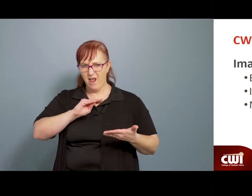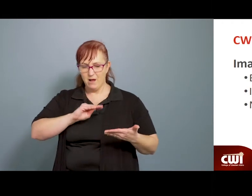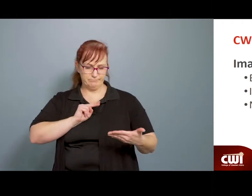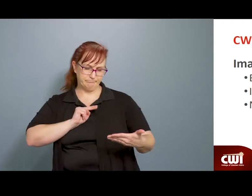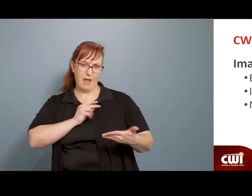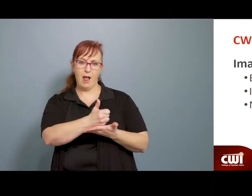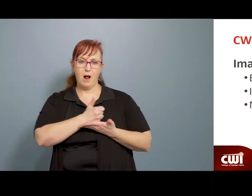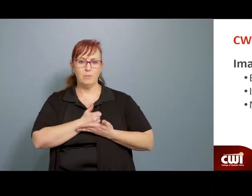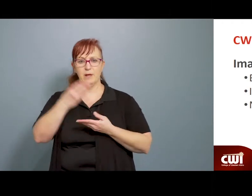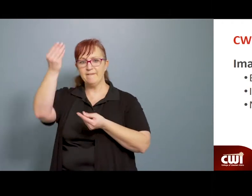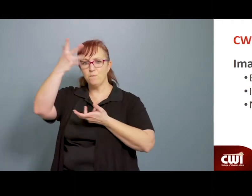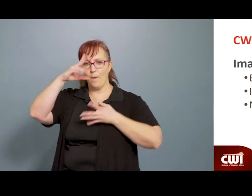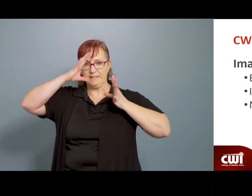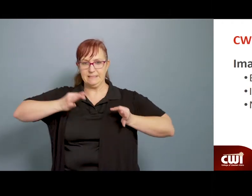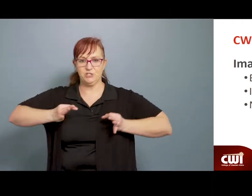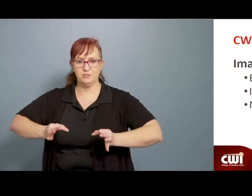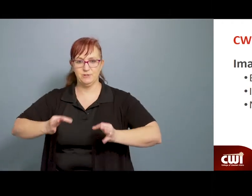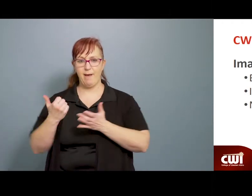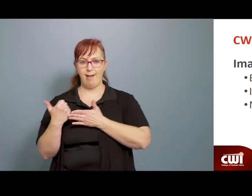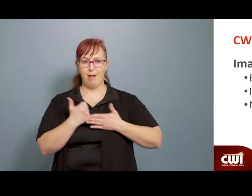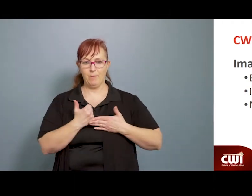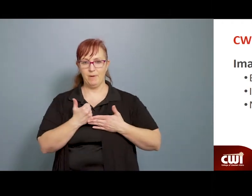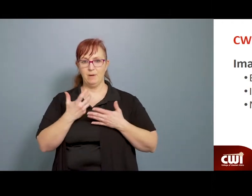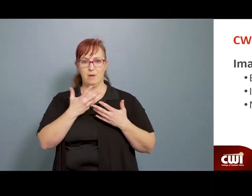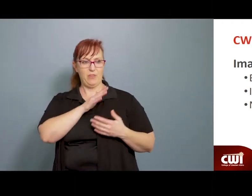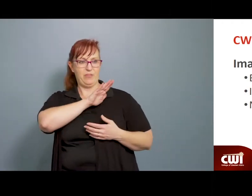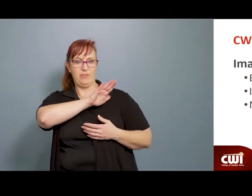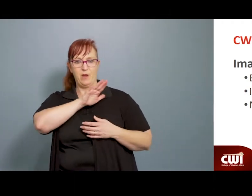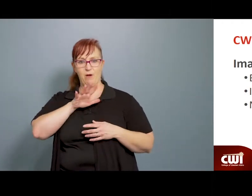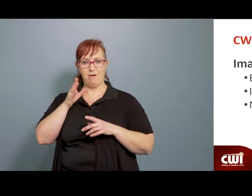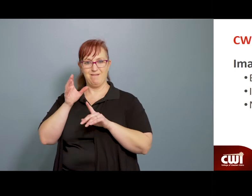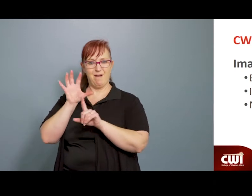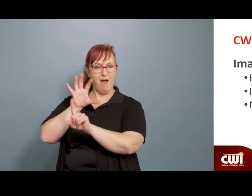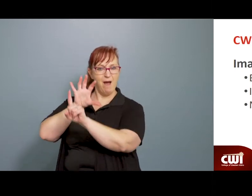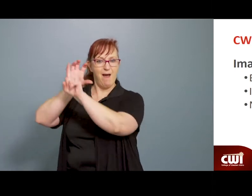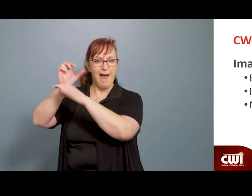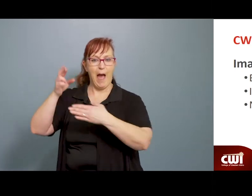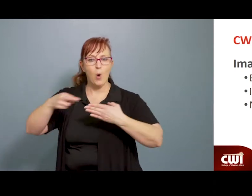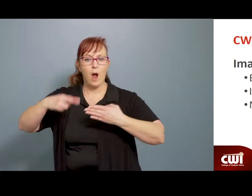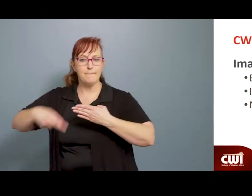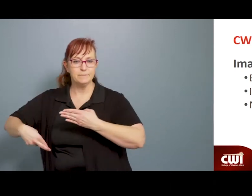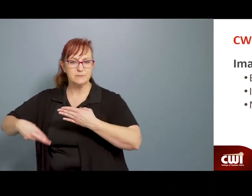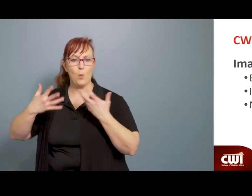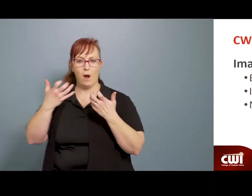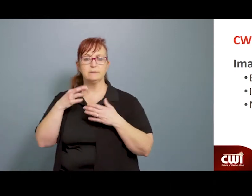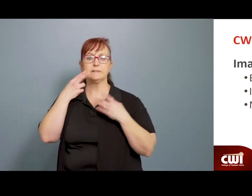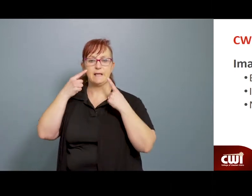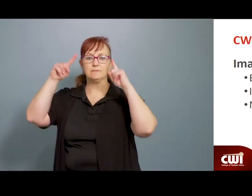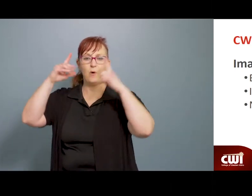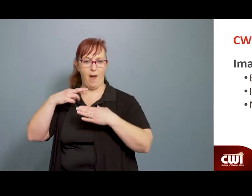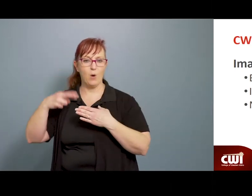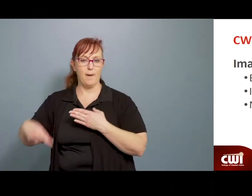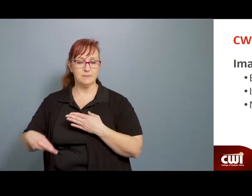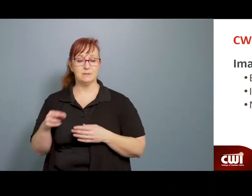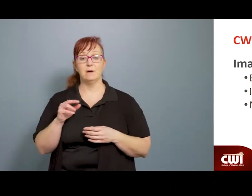and help ensure the successful outcome that I know we all want. And to support that, IR has been